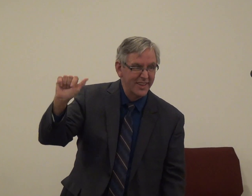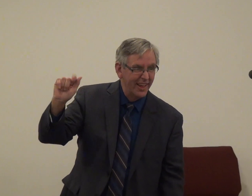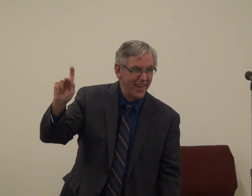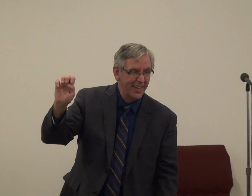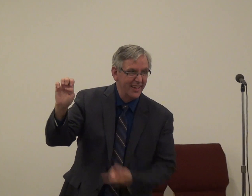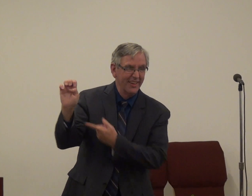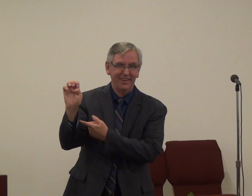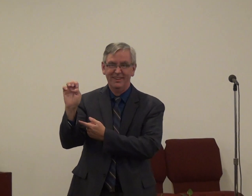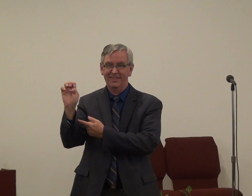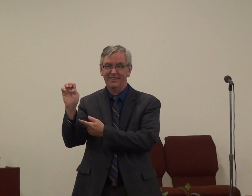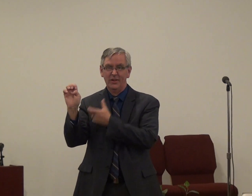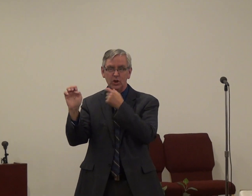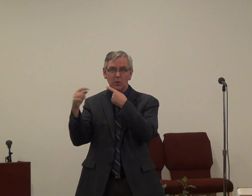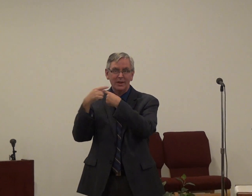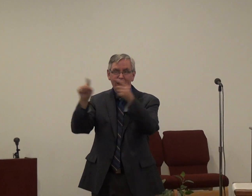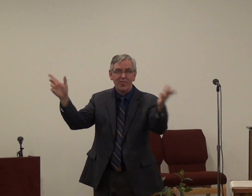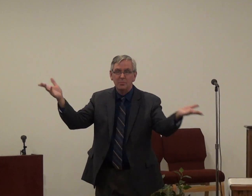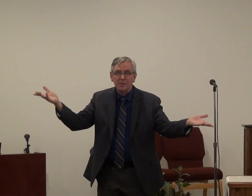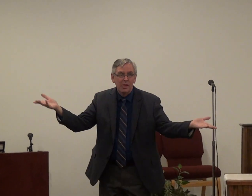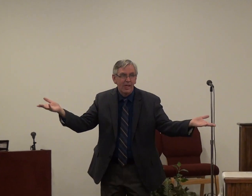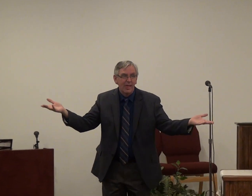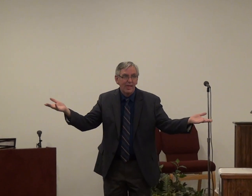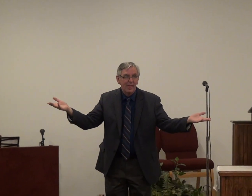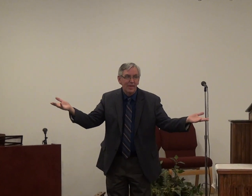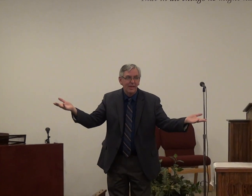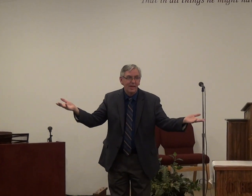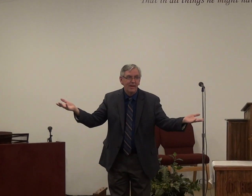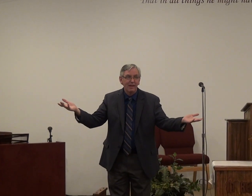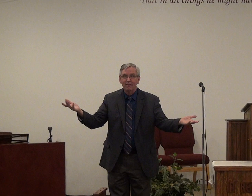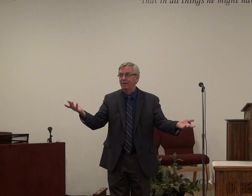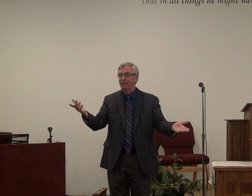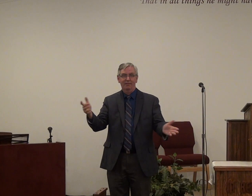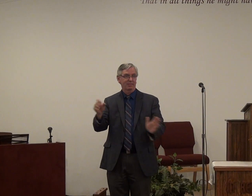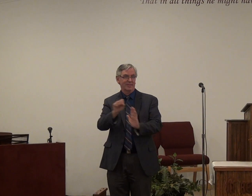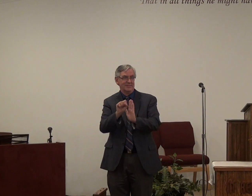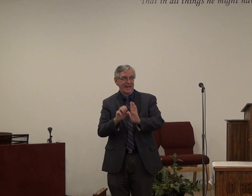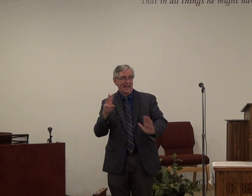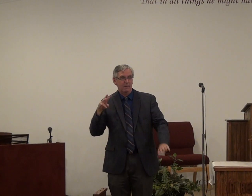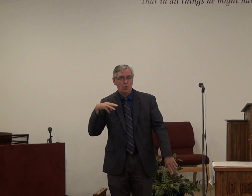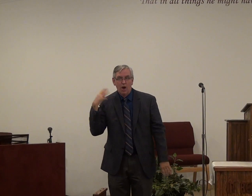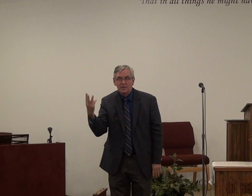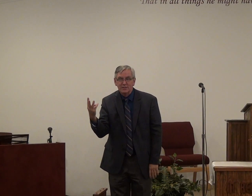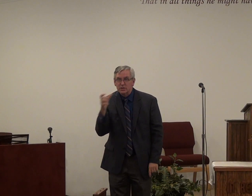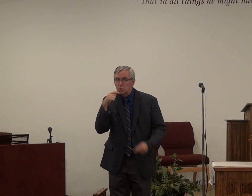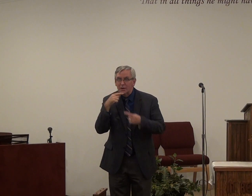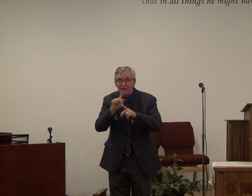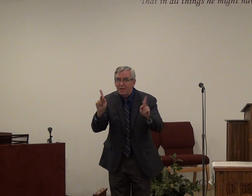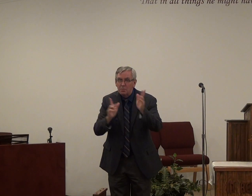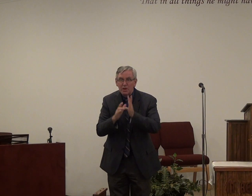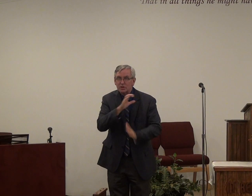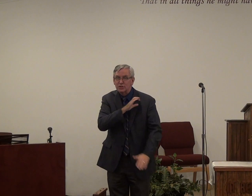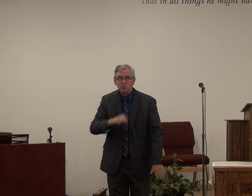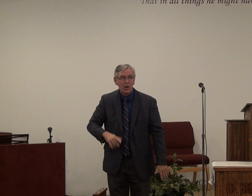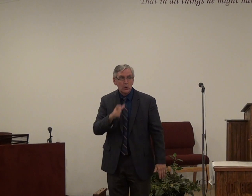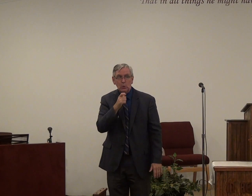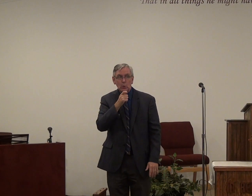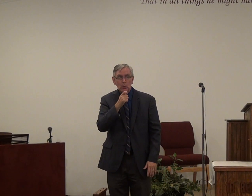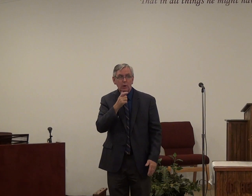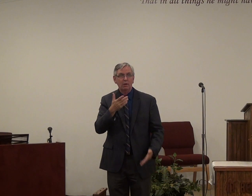Now here in Moses Lake, who's going to tell people about Jesus? Who's going to tell the state of Washington